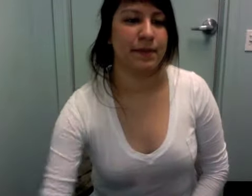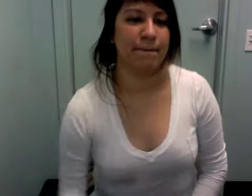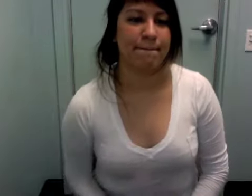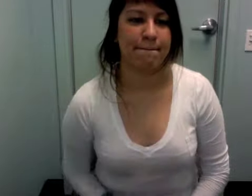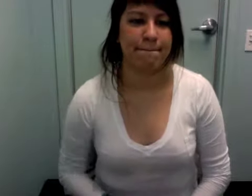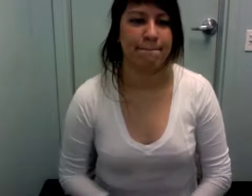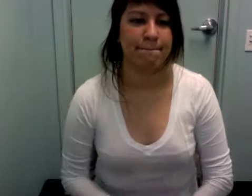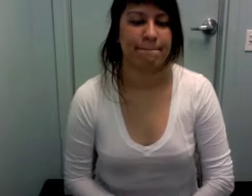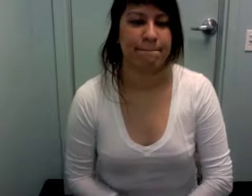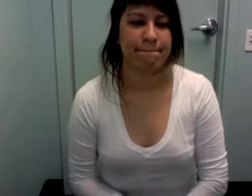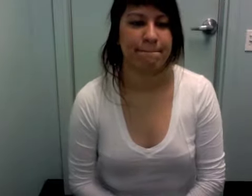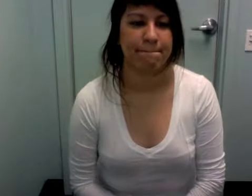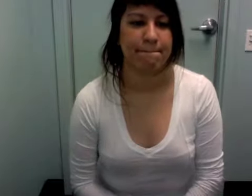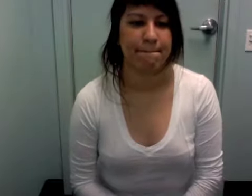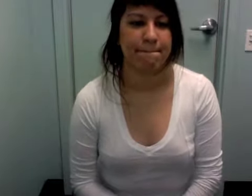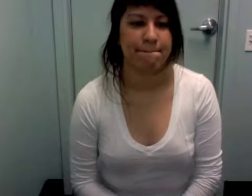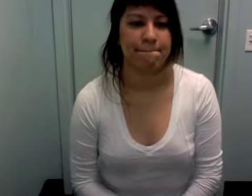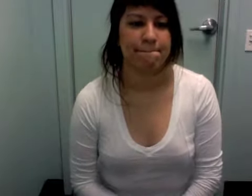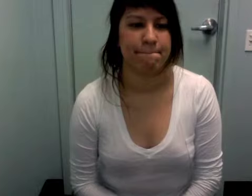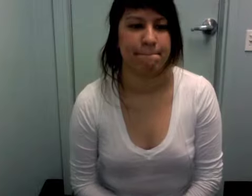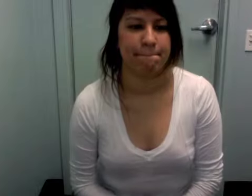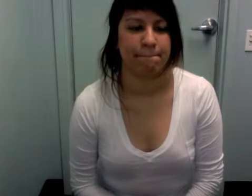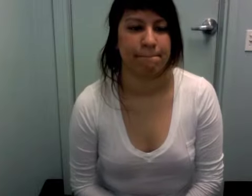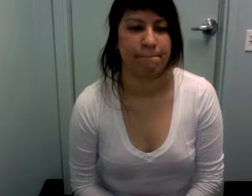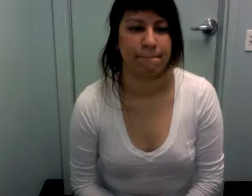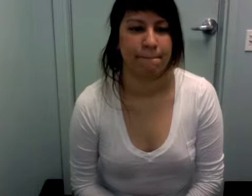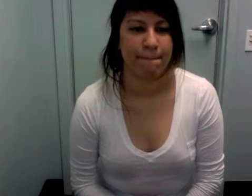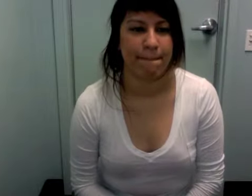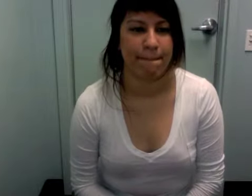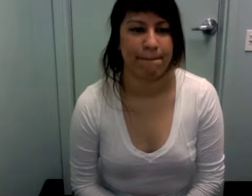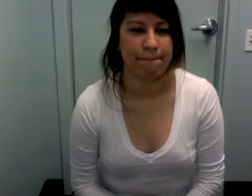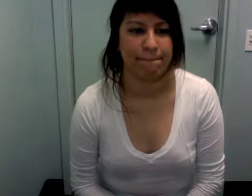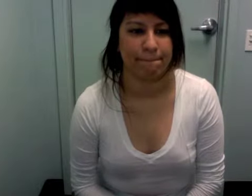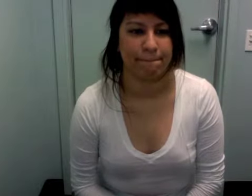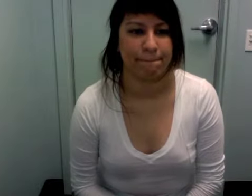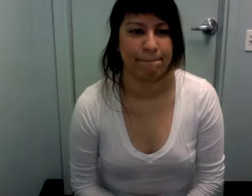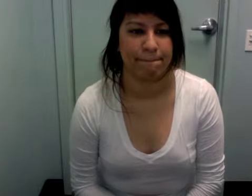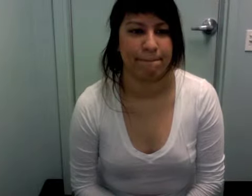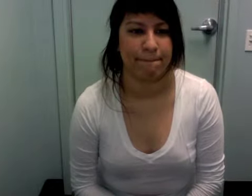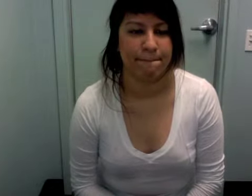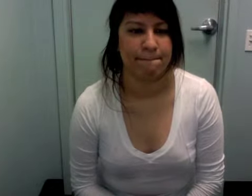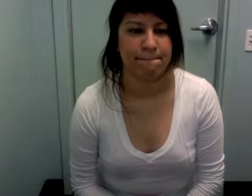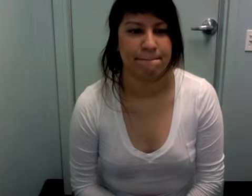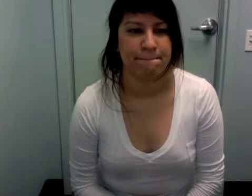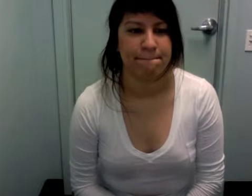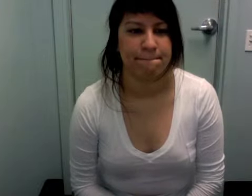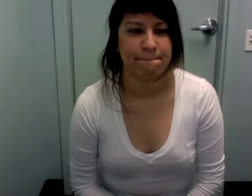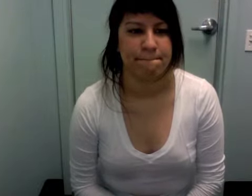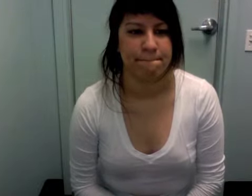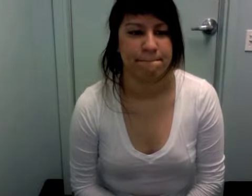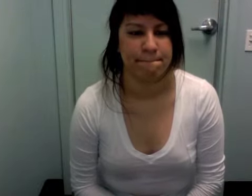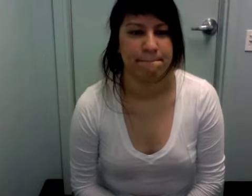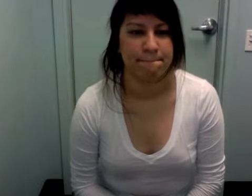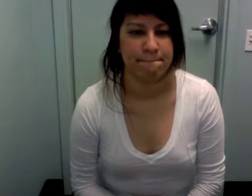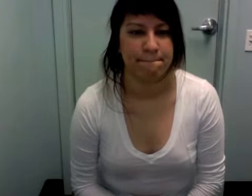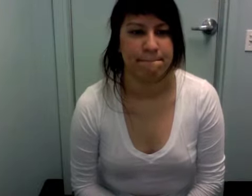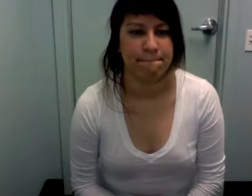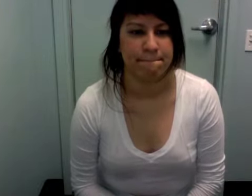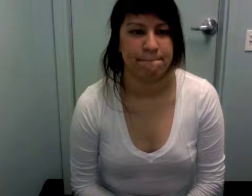So first the napkin always goes on the left side, unless you put it on the plate or in some other way. I think this is a very